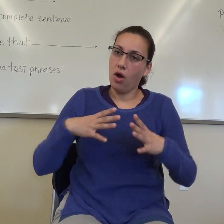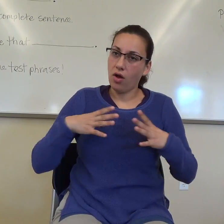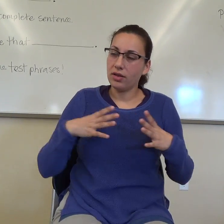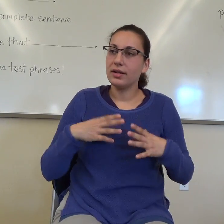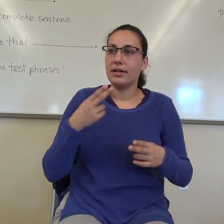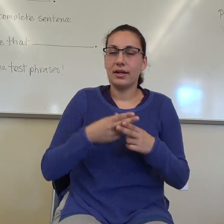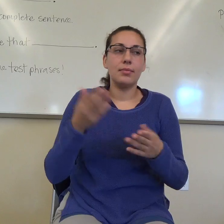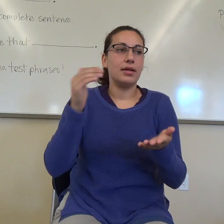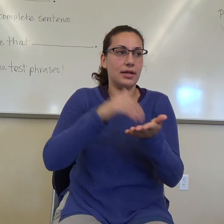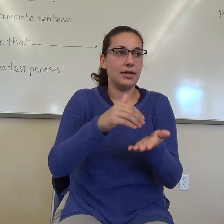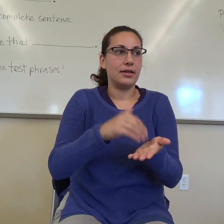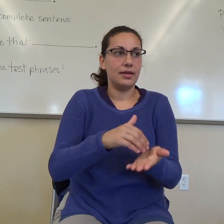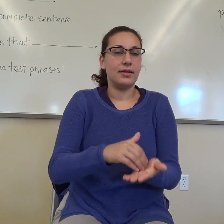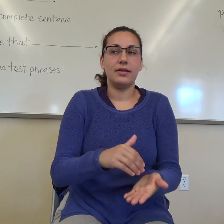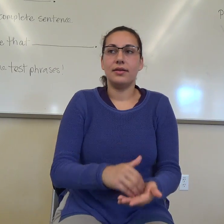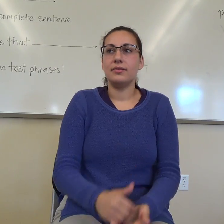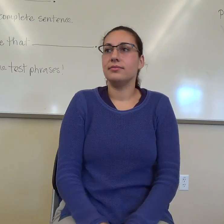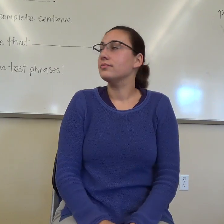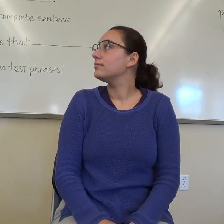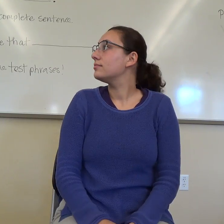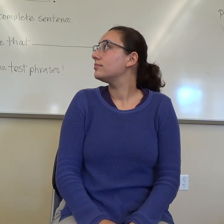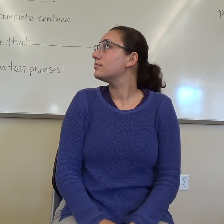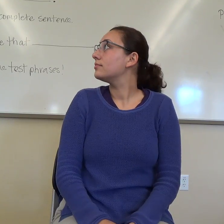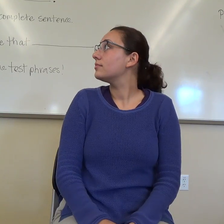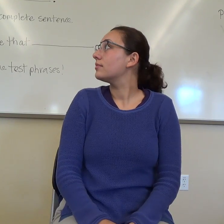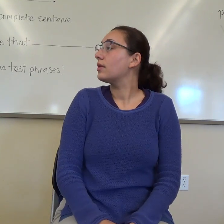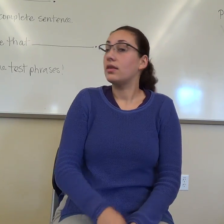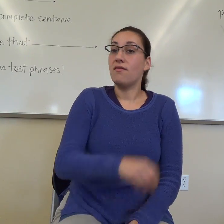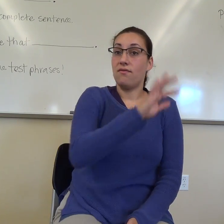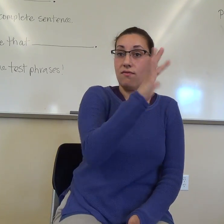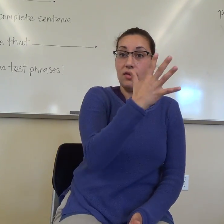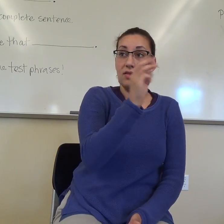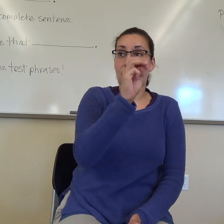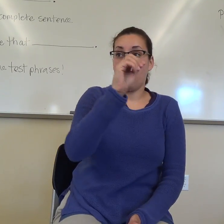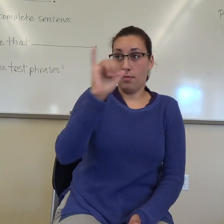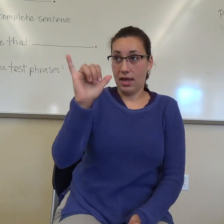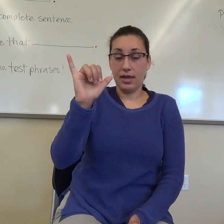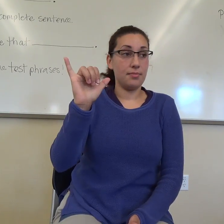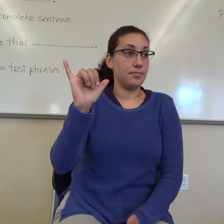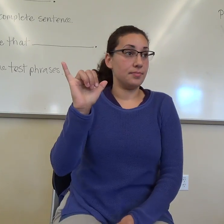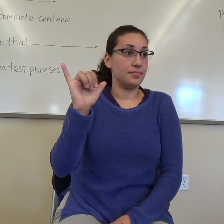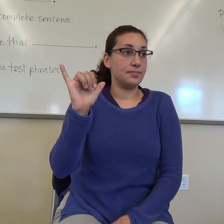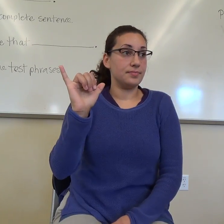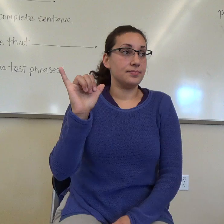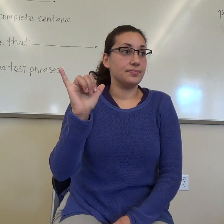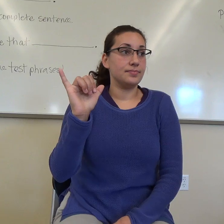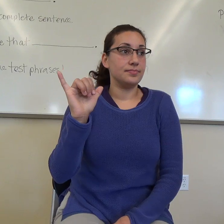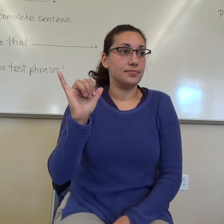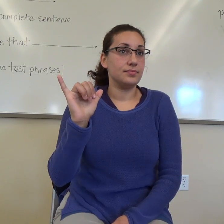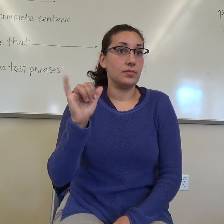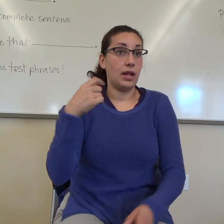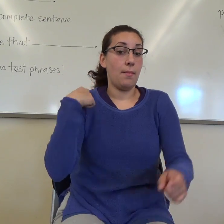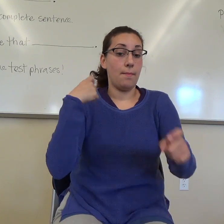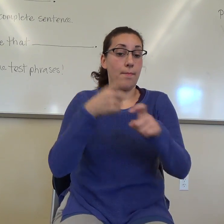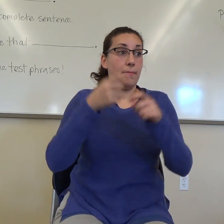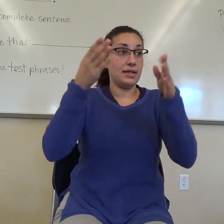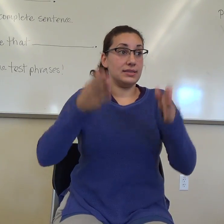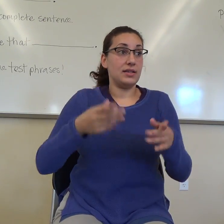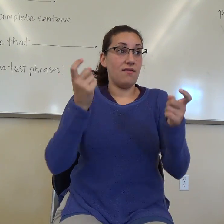starting down here, the 5th of May, okay, the Mexican victory in the